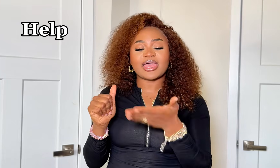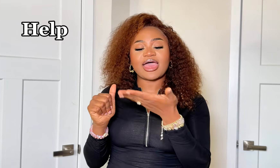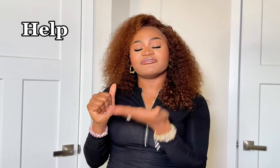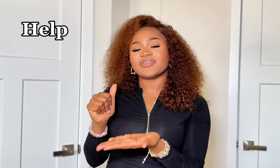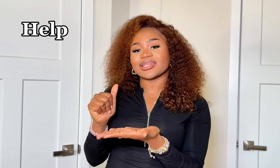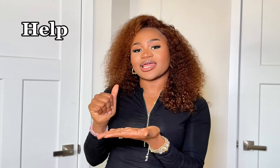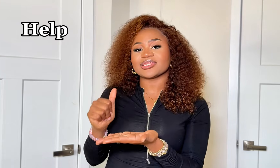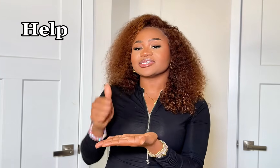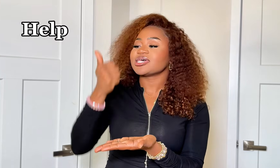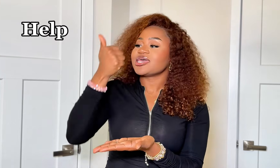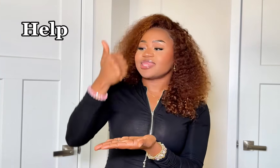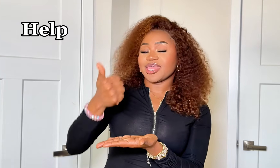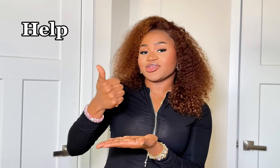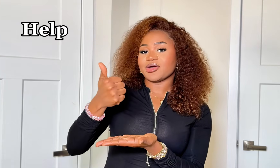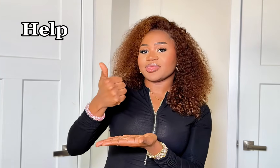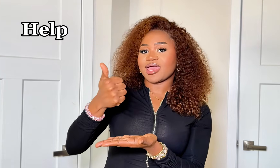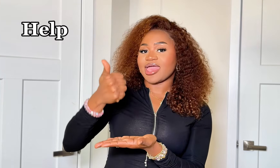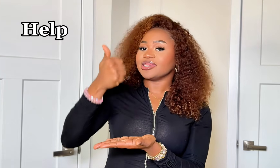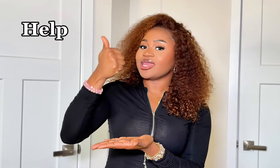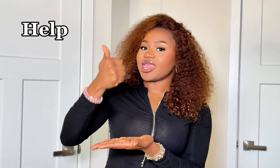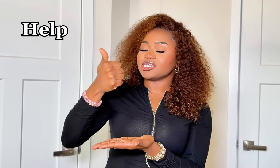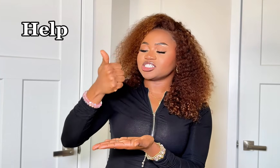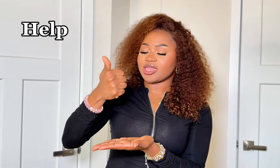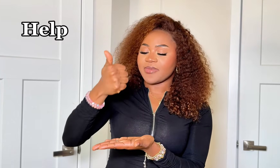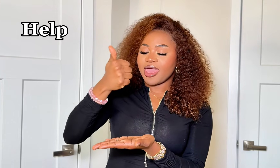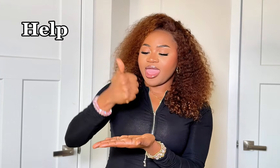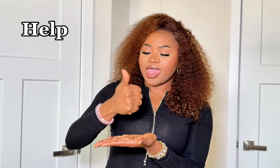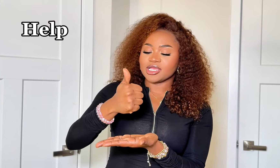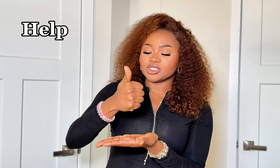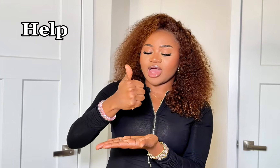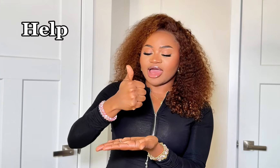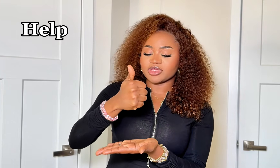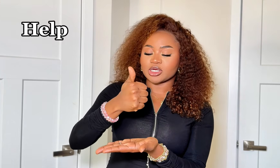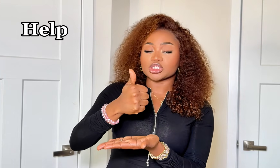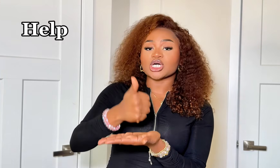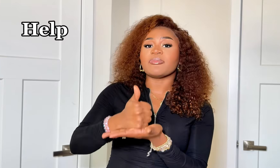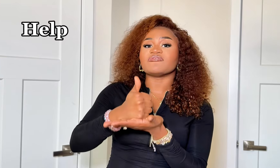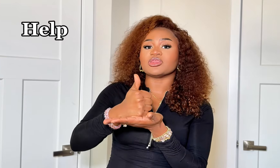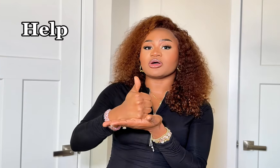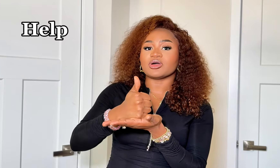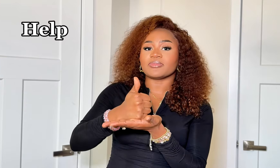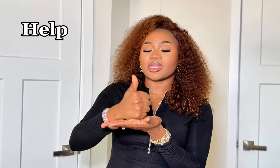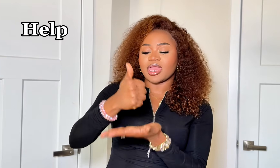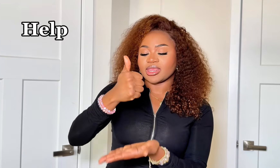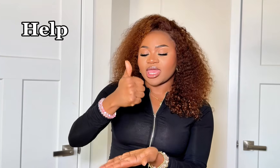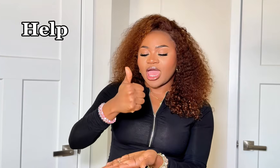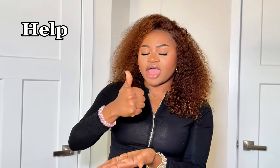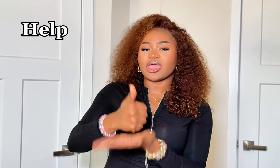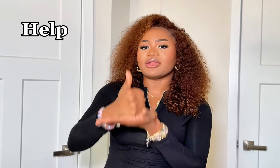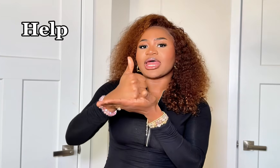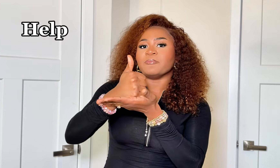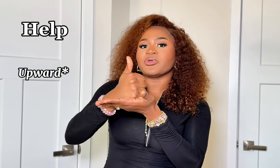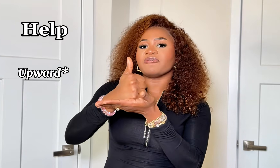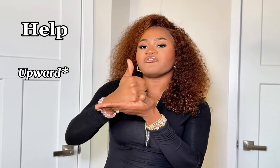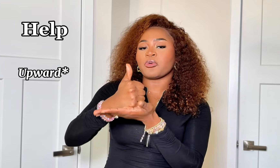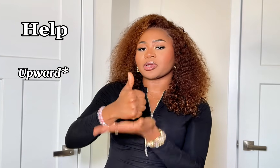hand flat like this. Take your dominant hand in the A shape and you have it on top of the non-dominant hand. And you kind of like bring it forward like